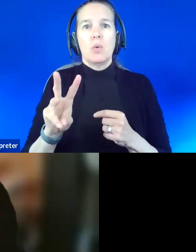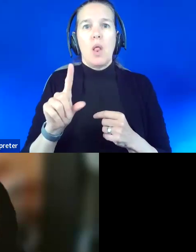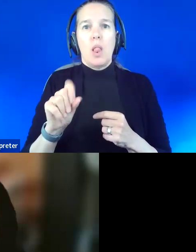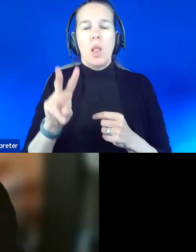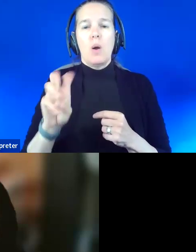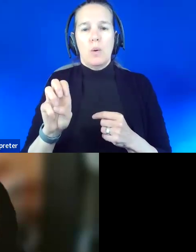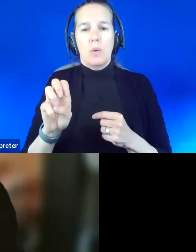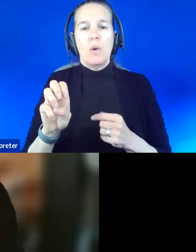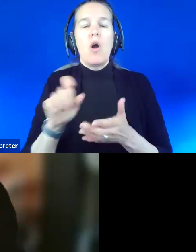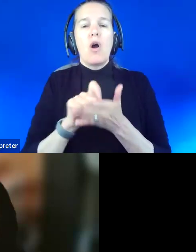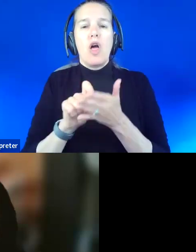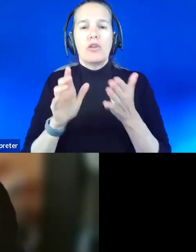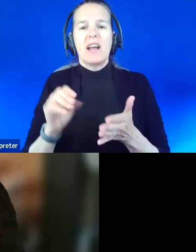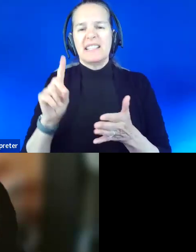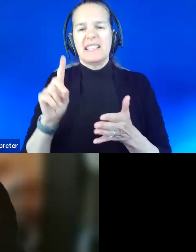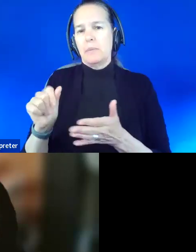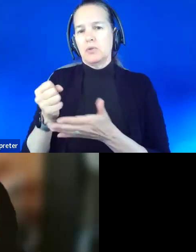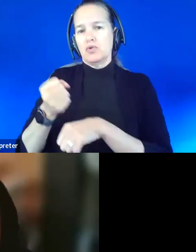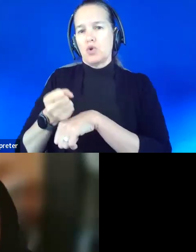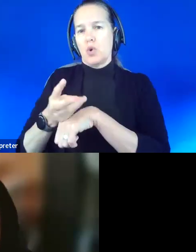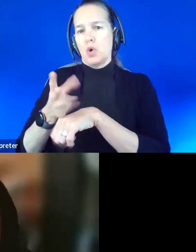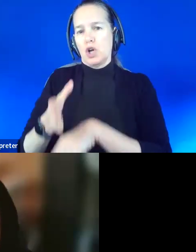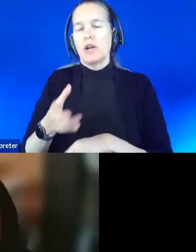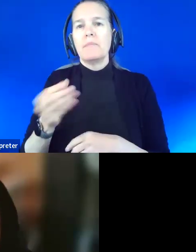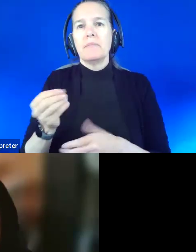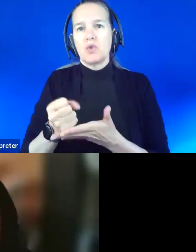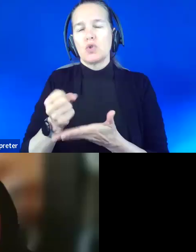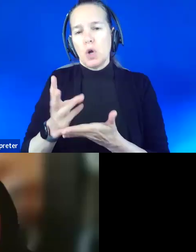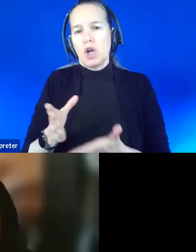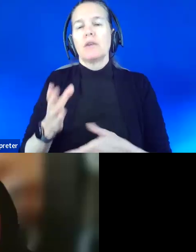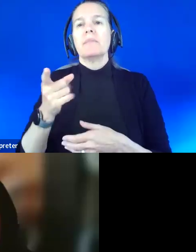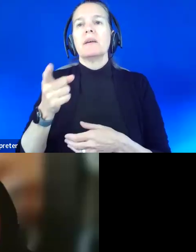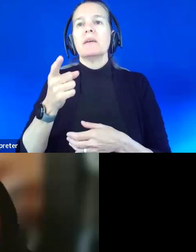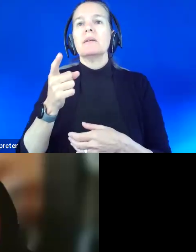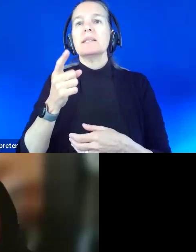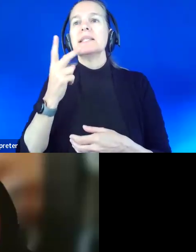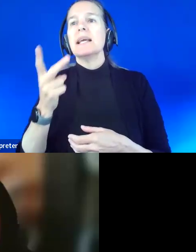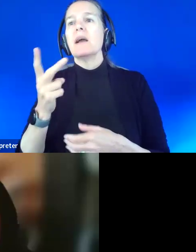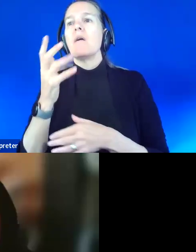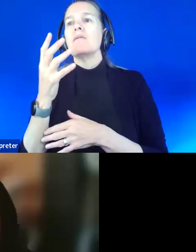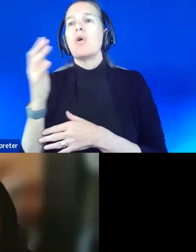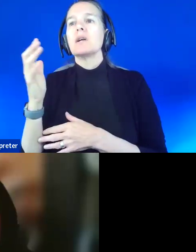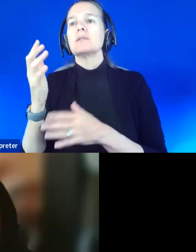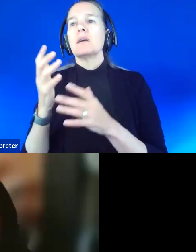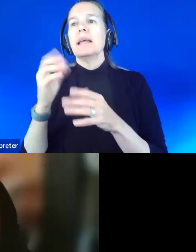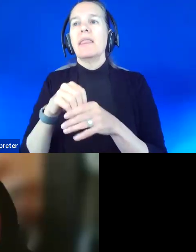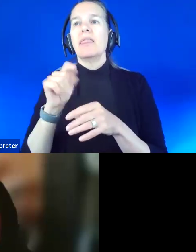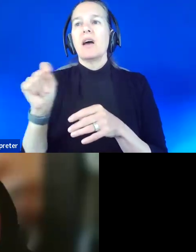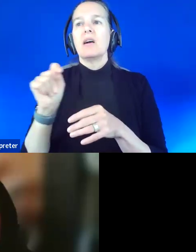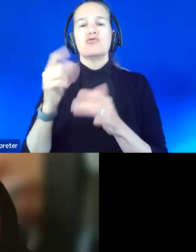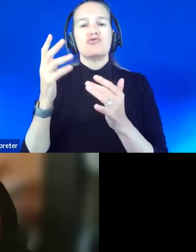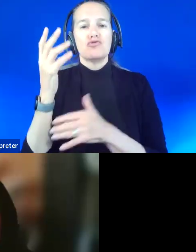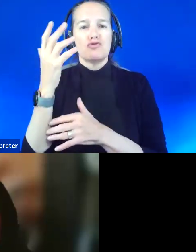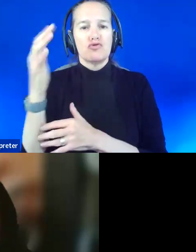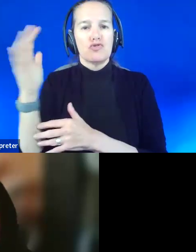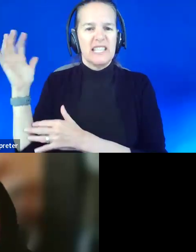a disabled social worker. In his book, Seeing the Forest and the Trees, there's the cover on the left side, Seeing the Forest and the Trees, Mapping Your Inner World